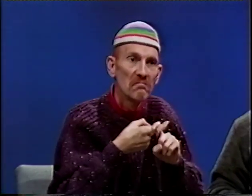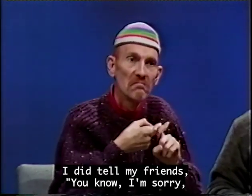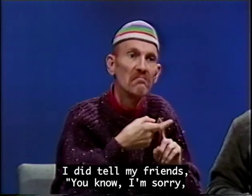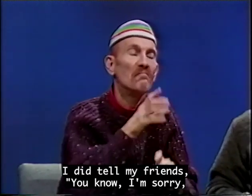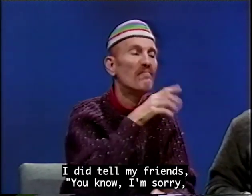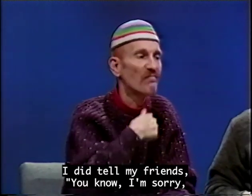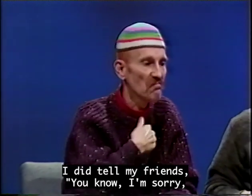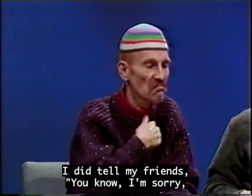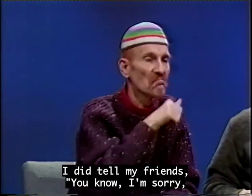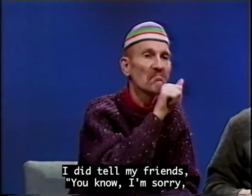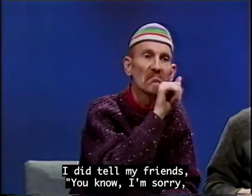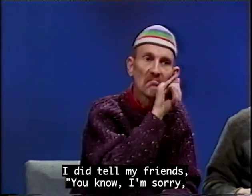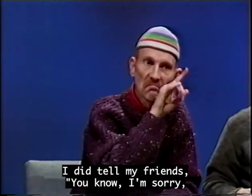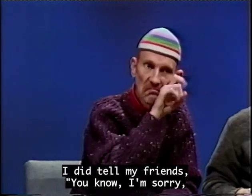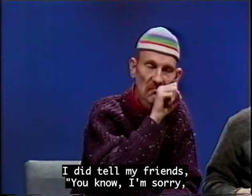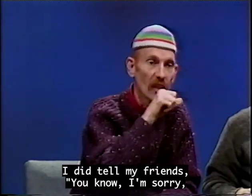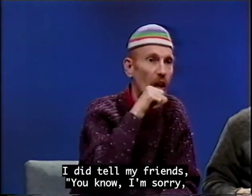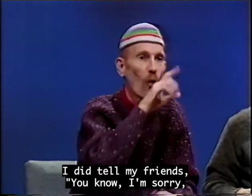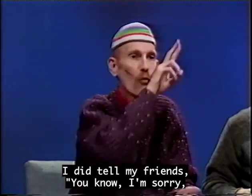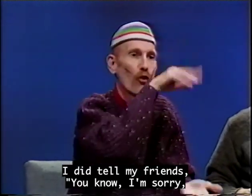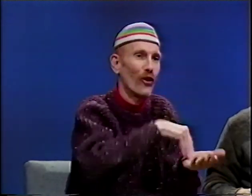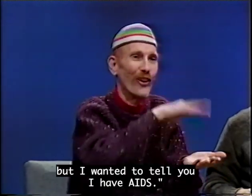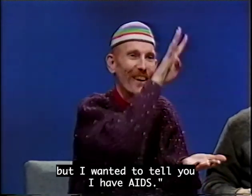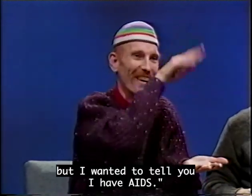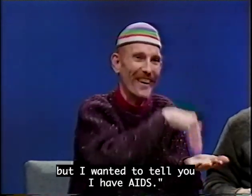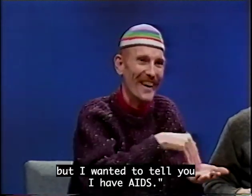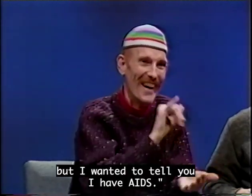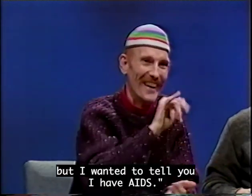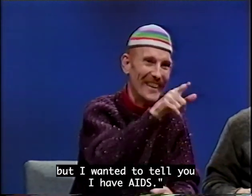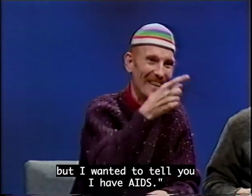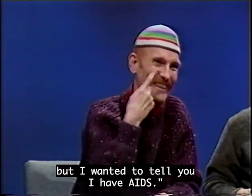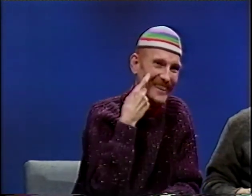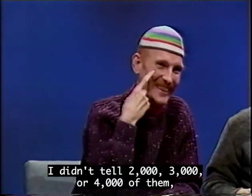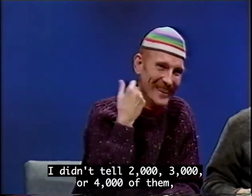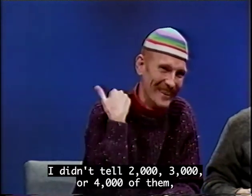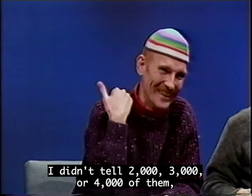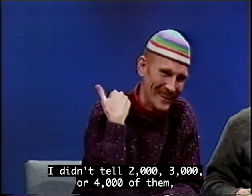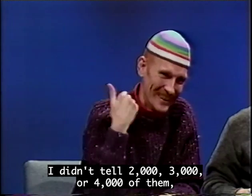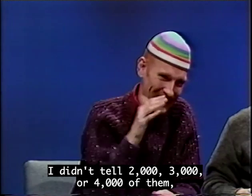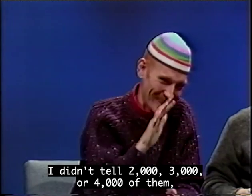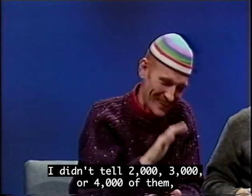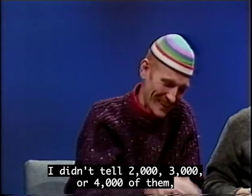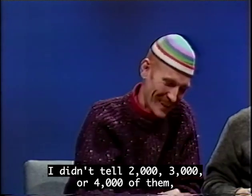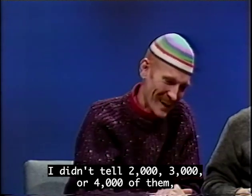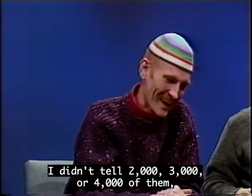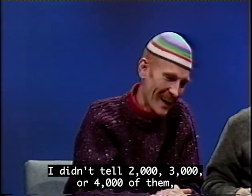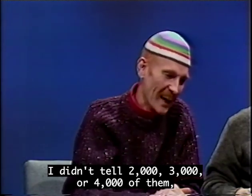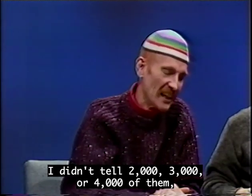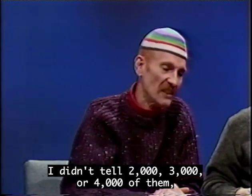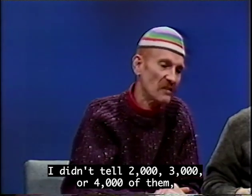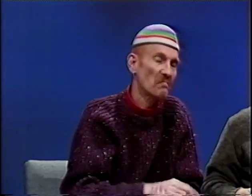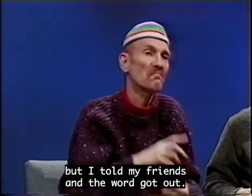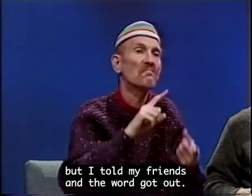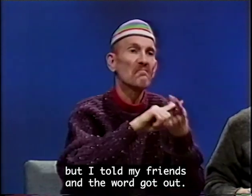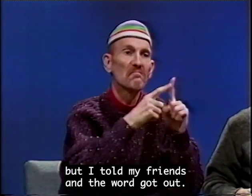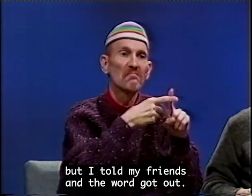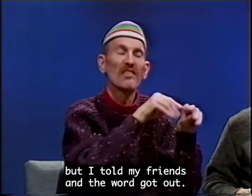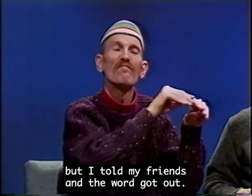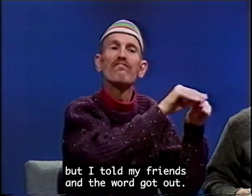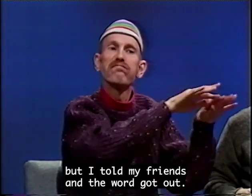I did tell my friends, you know, I'm sorry, but I wanted to tell you I have AIDS. I didn't tell 2,000, 3,000, or 4,000 of them, but I told my